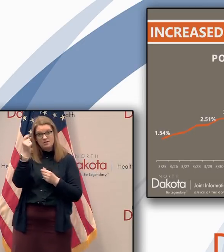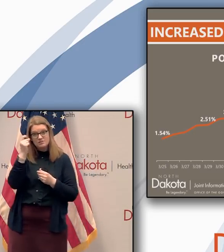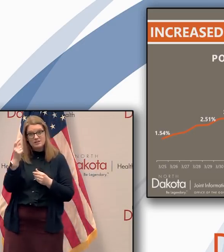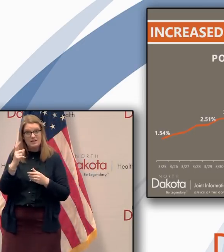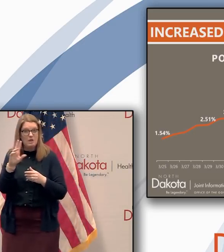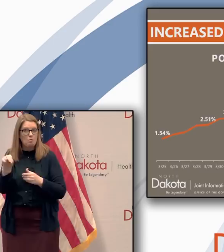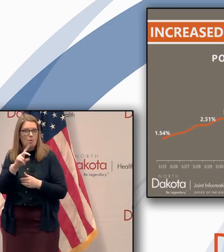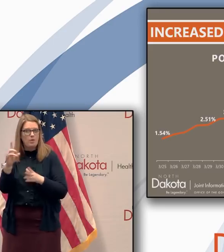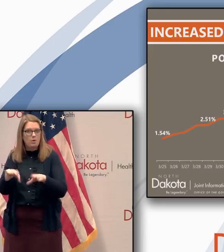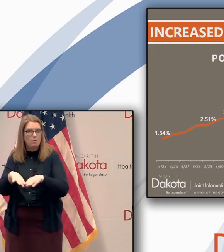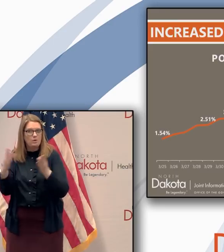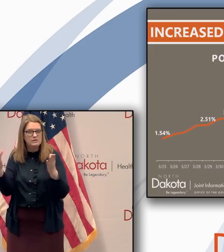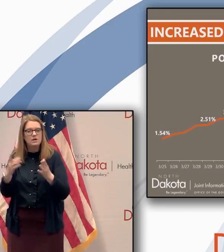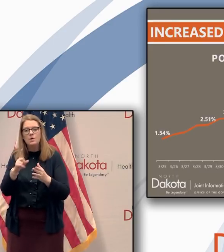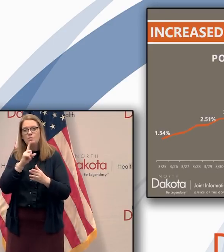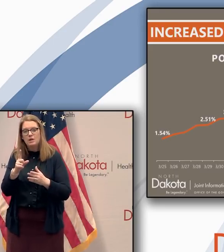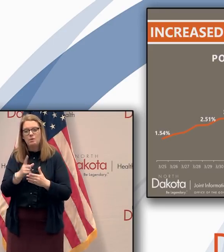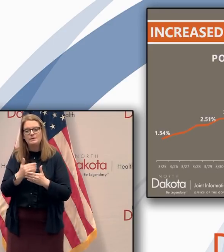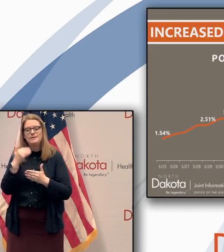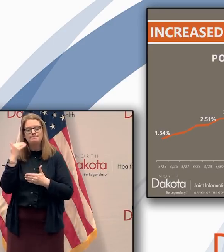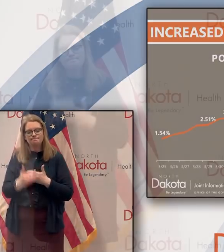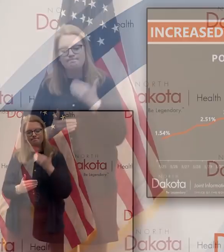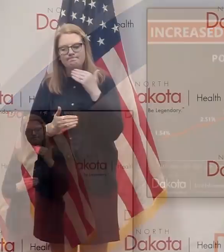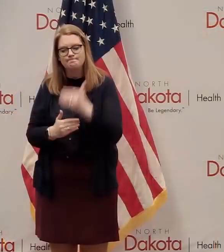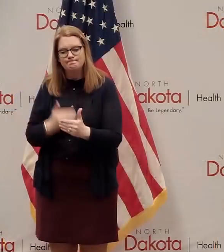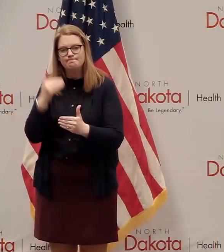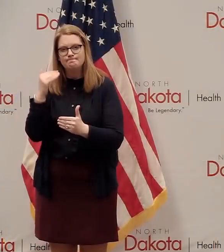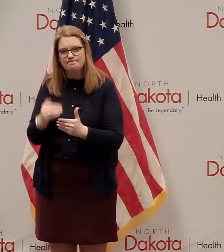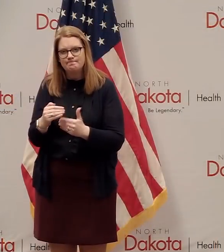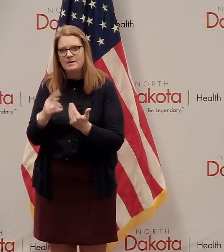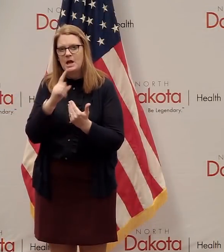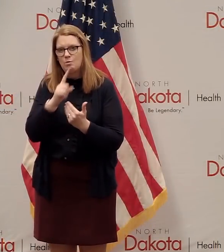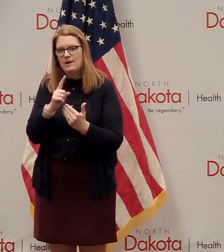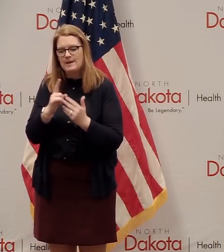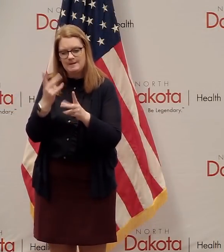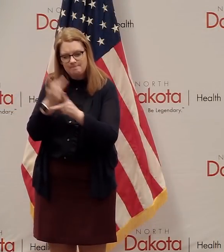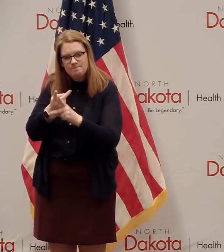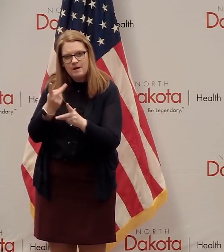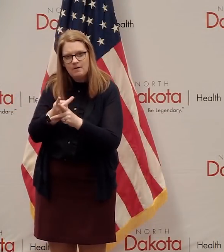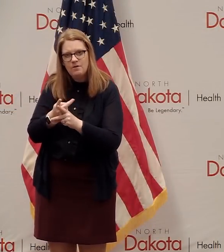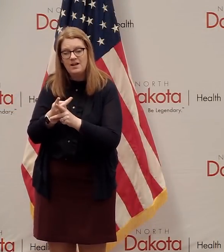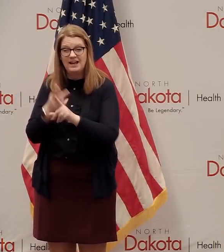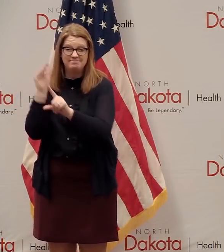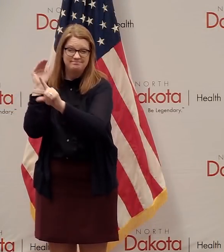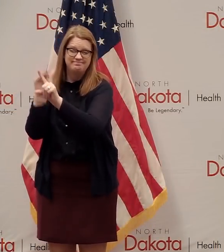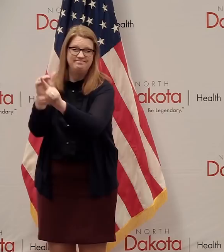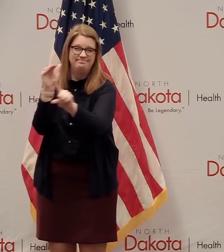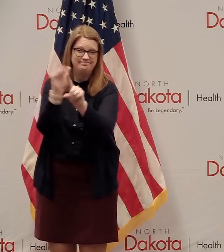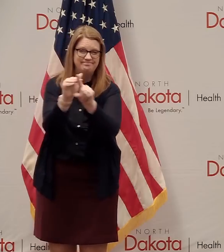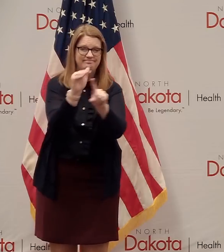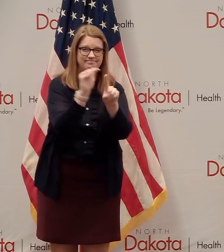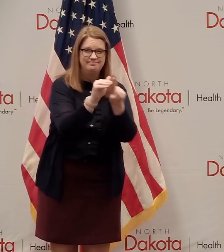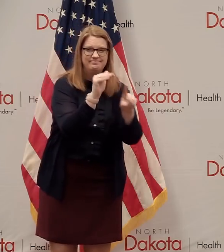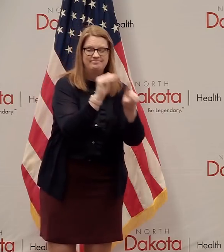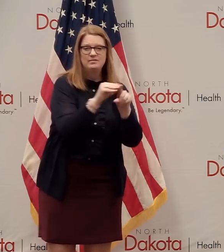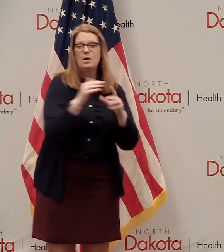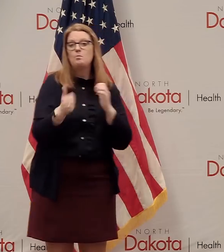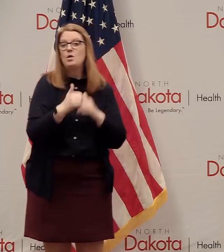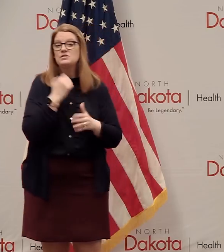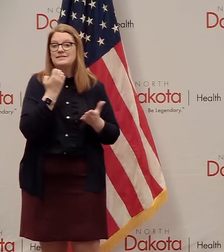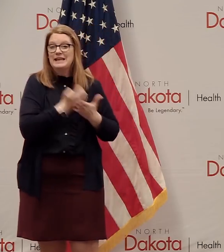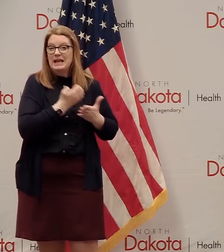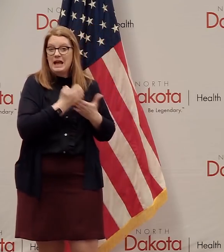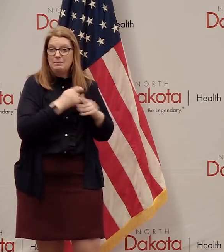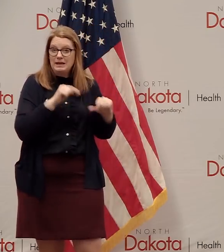Dakota Restart program. But I do want to remind people again, and maybe multiple times today, that the majority of the economy in North